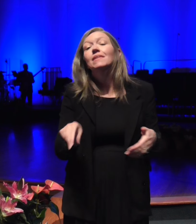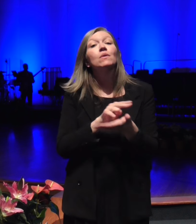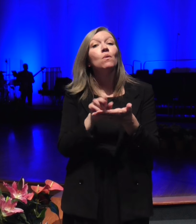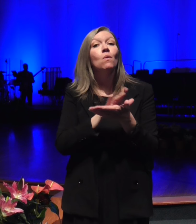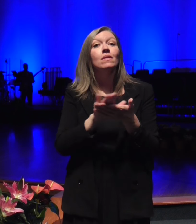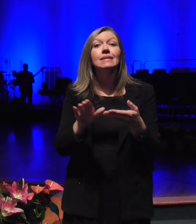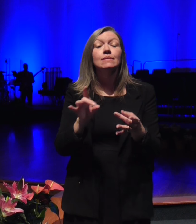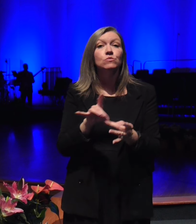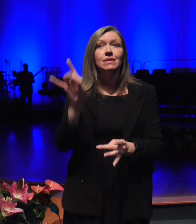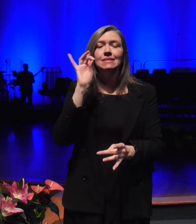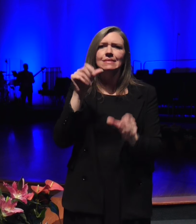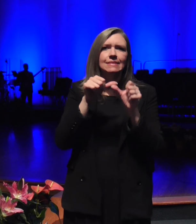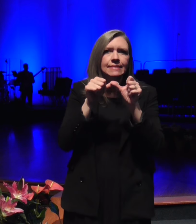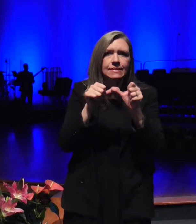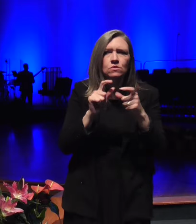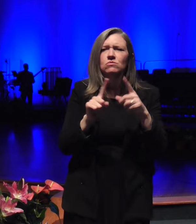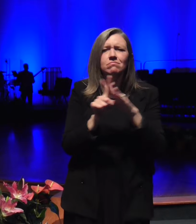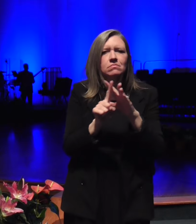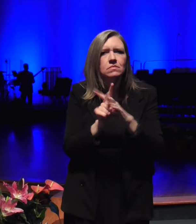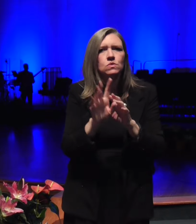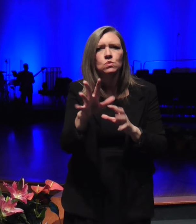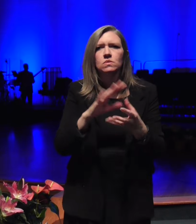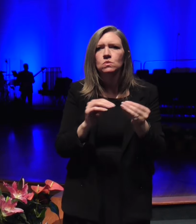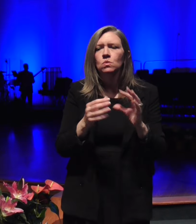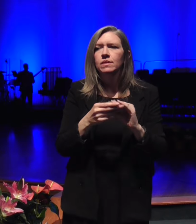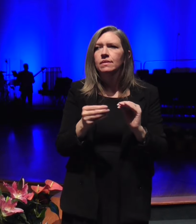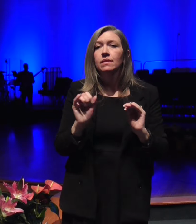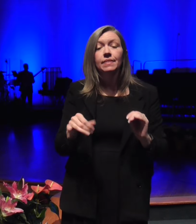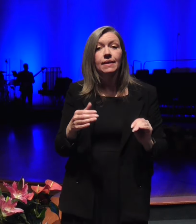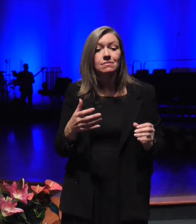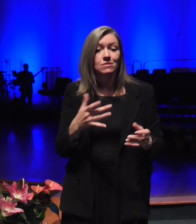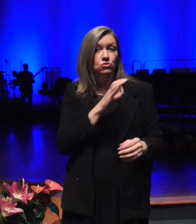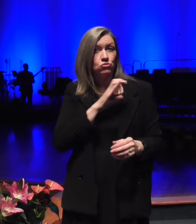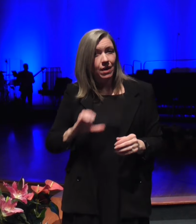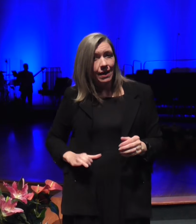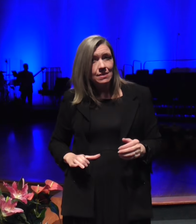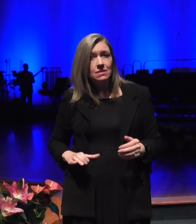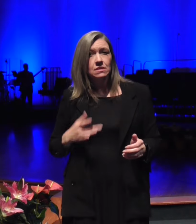narrative of our stories. May the fragrance of Christ be the central